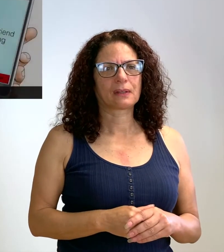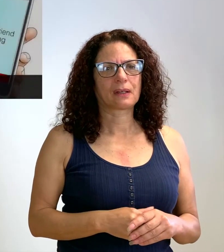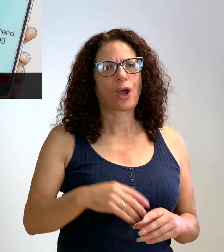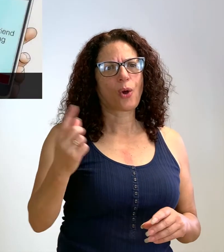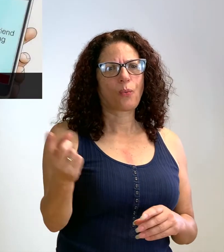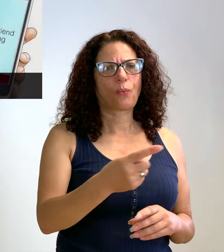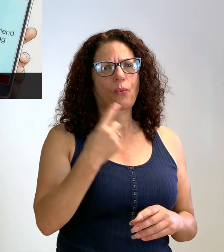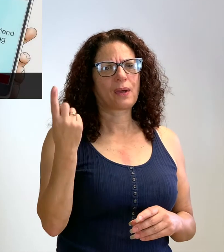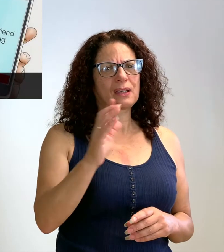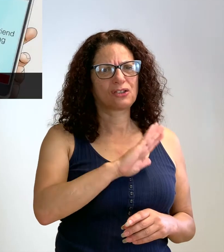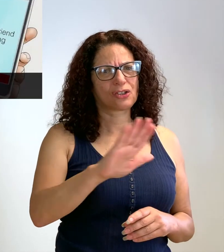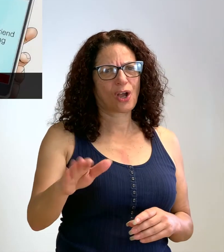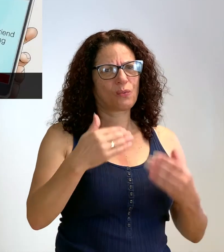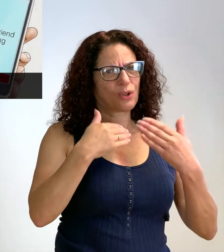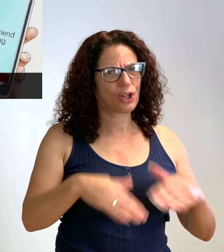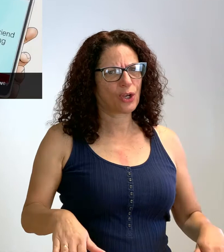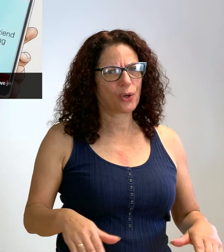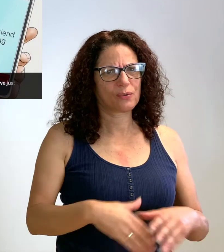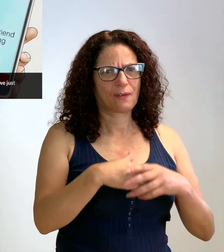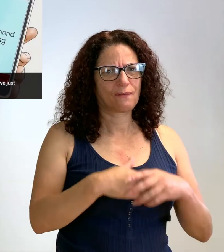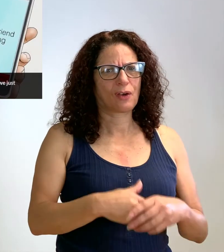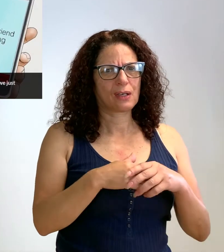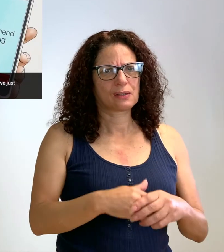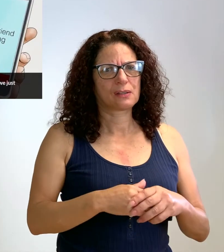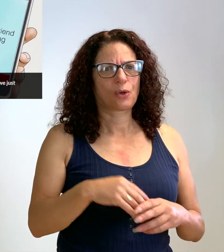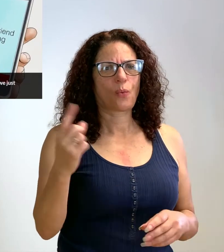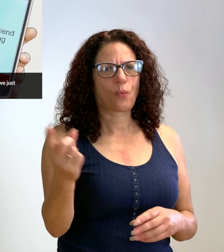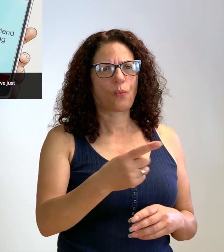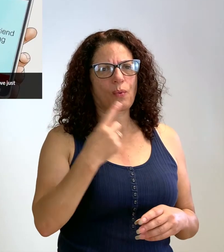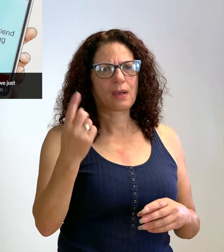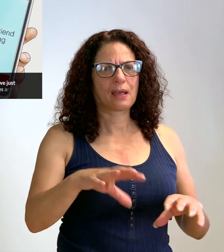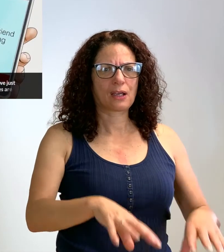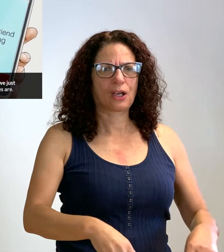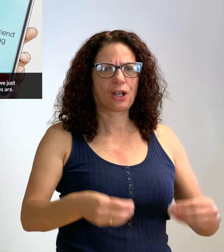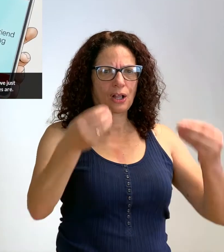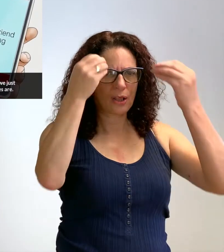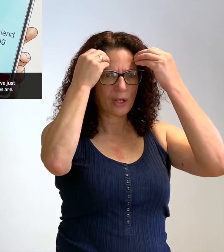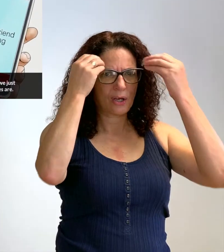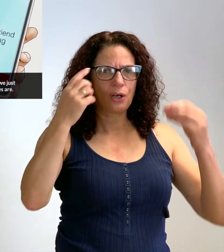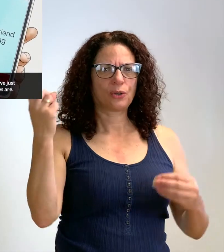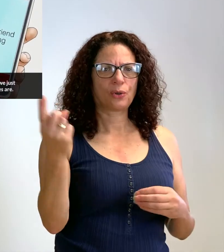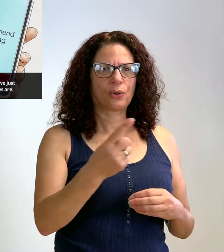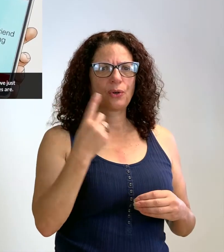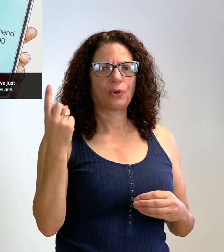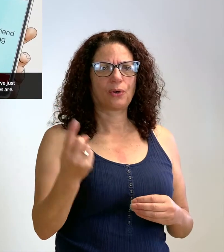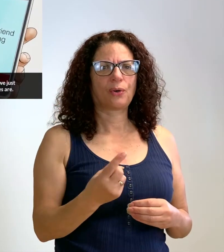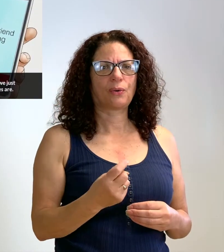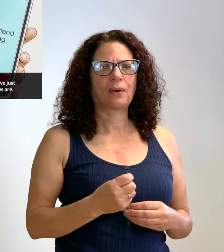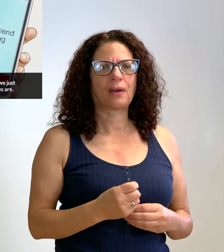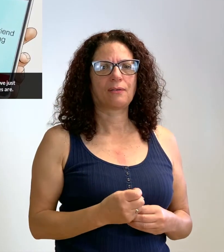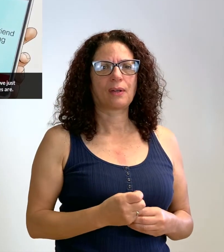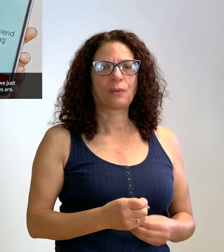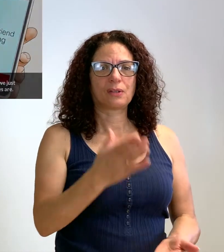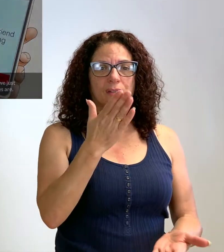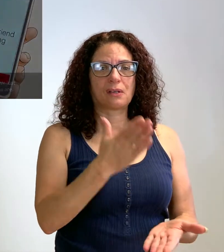We don't lose friends. We just learn who our real ones are.